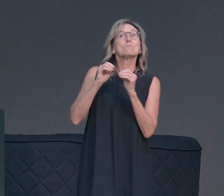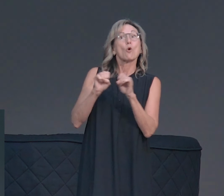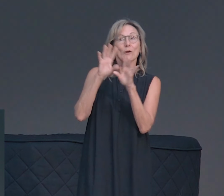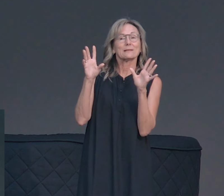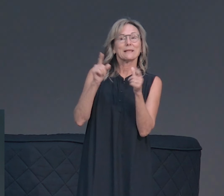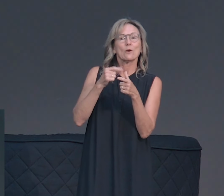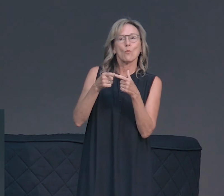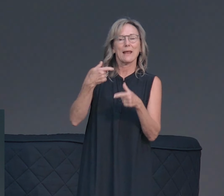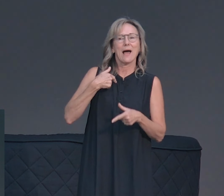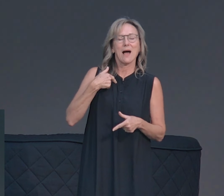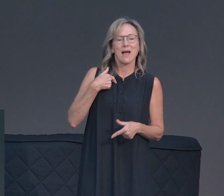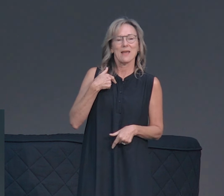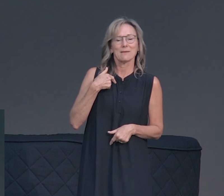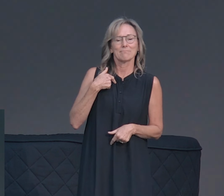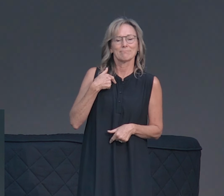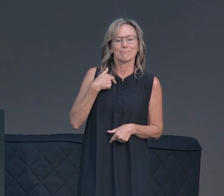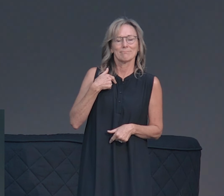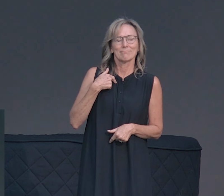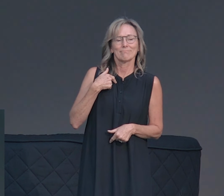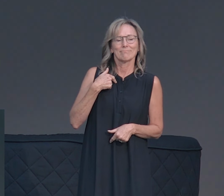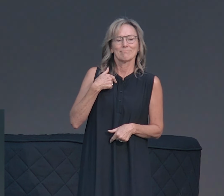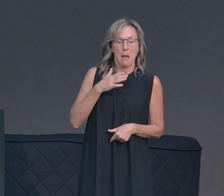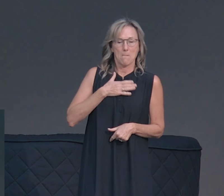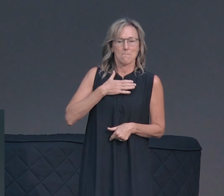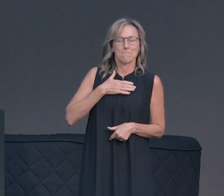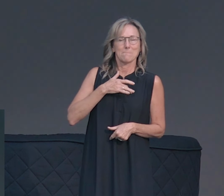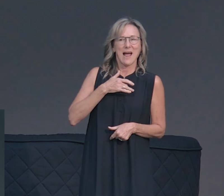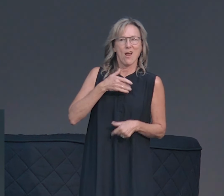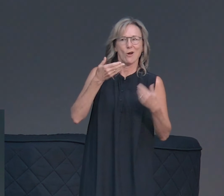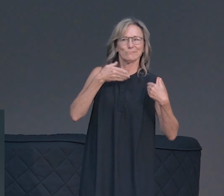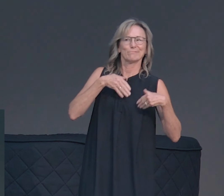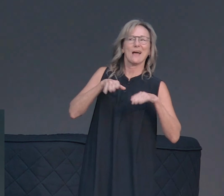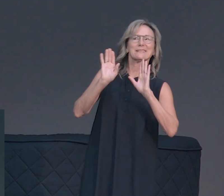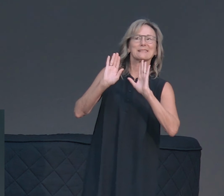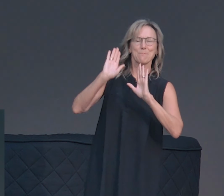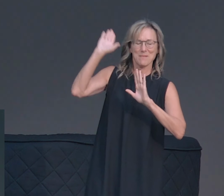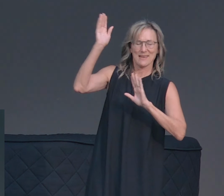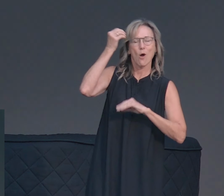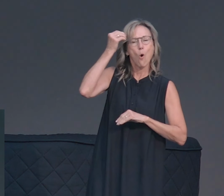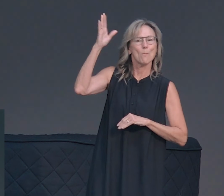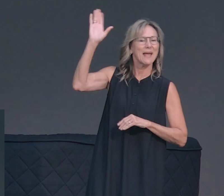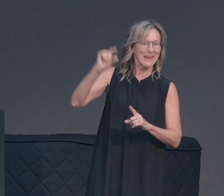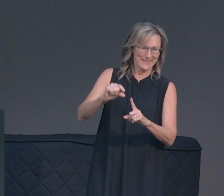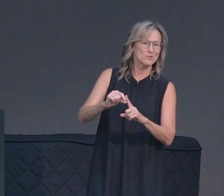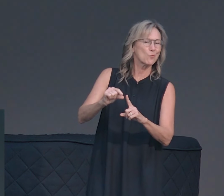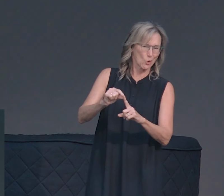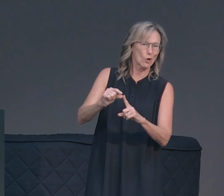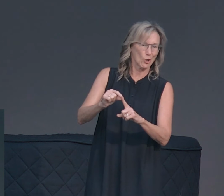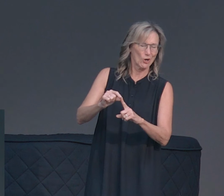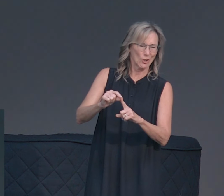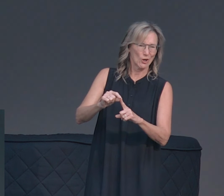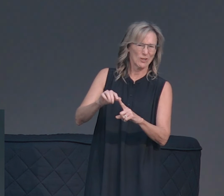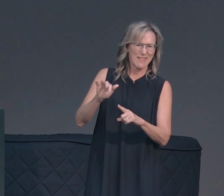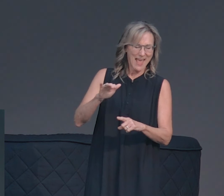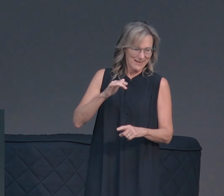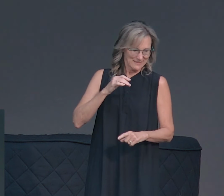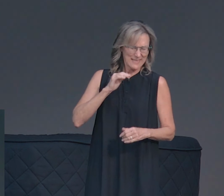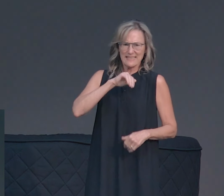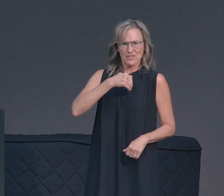when I submit to His Word. I see God more clearly when I submit to His Word. That's the surrendered